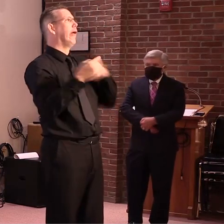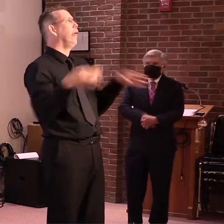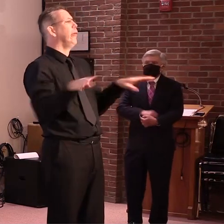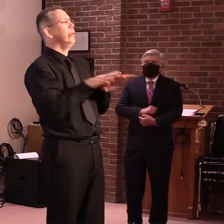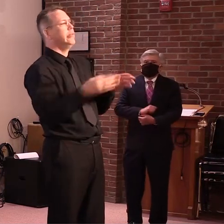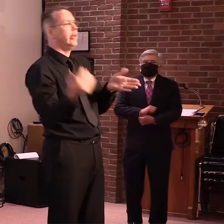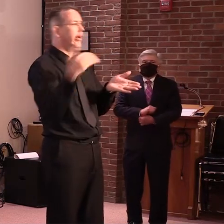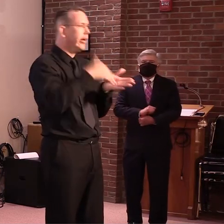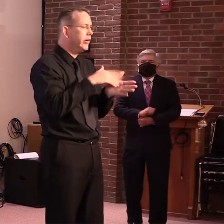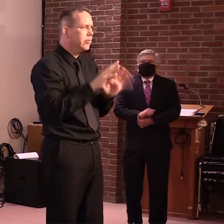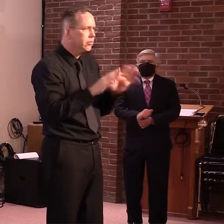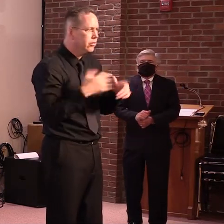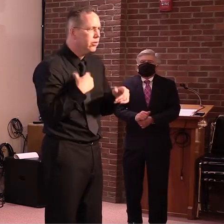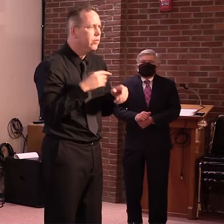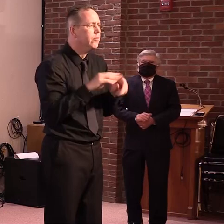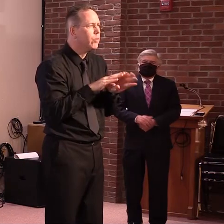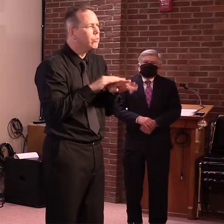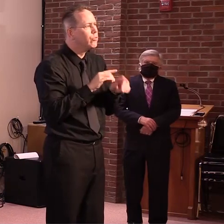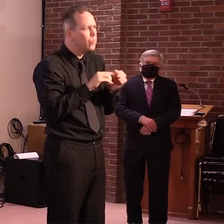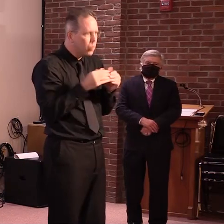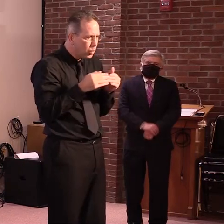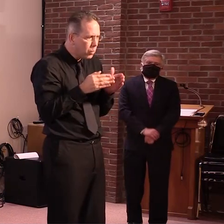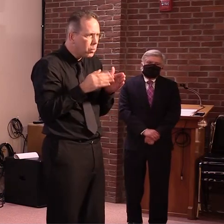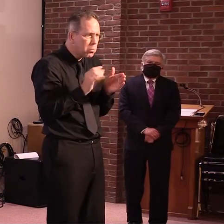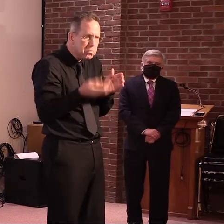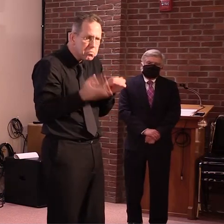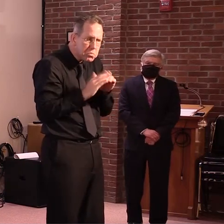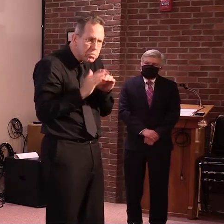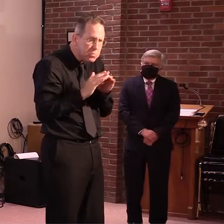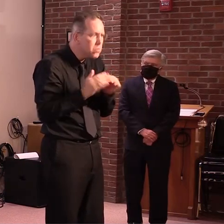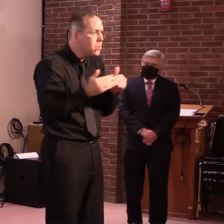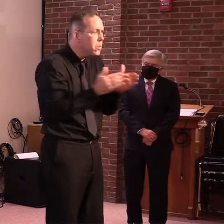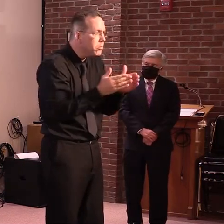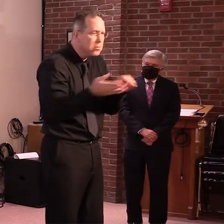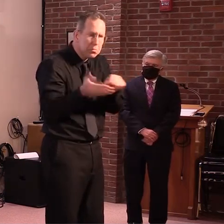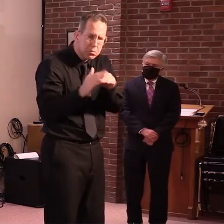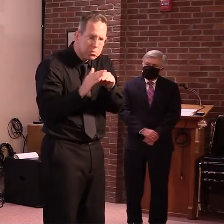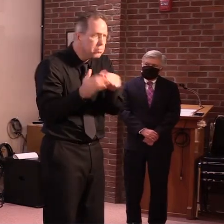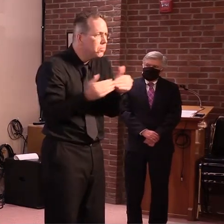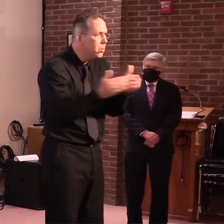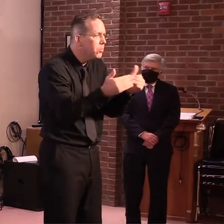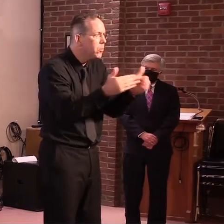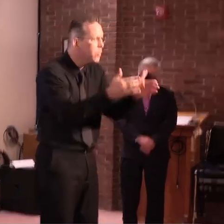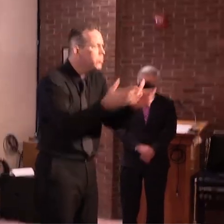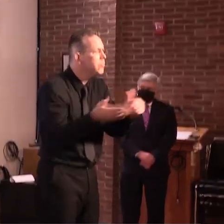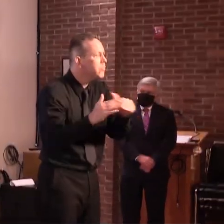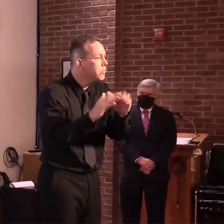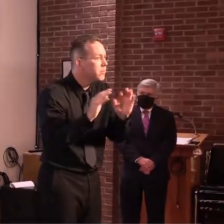forward steadily, so that Vermonters have something to count on. Dr. Levine.